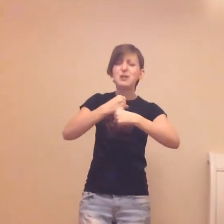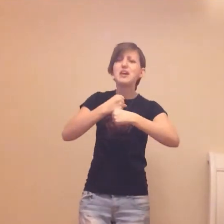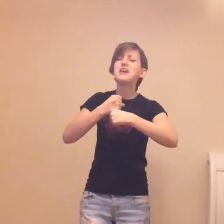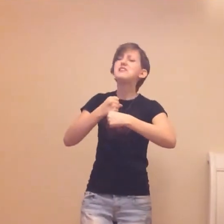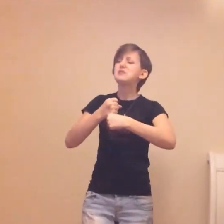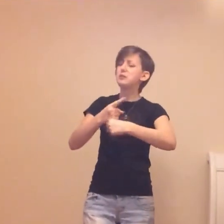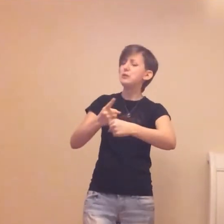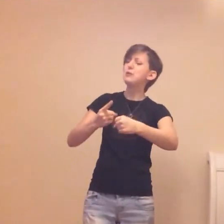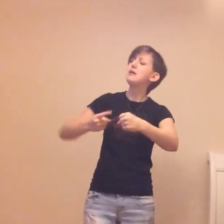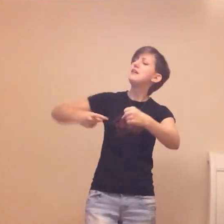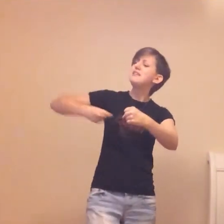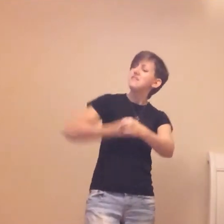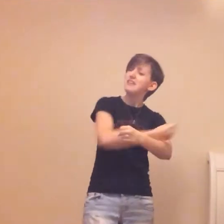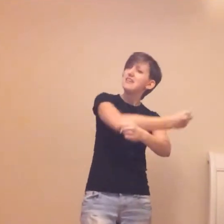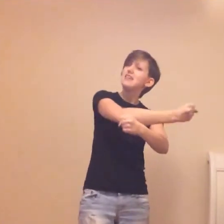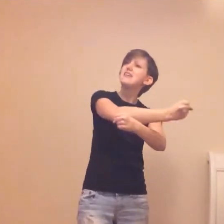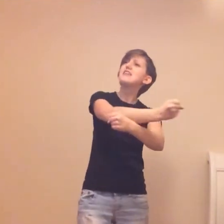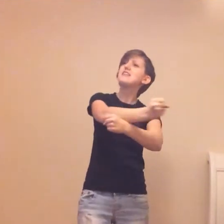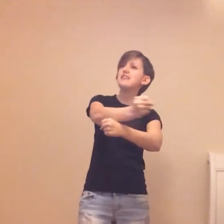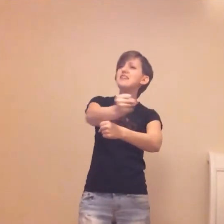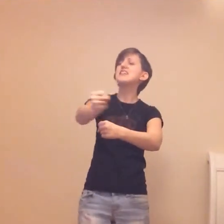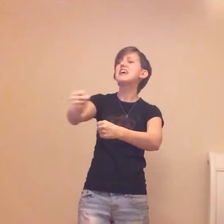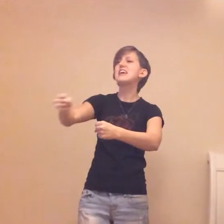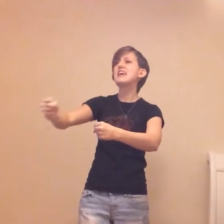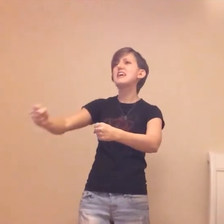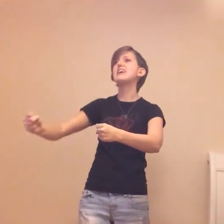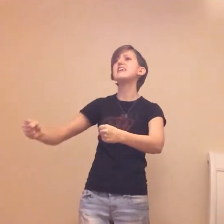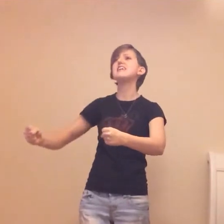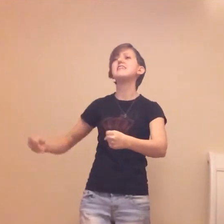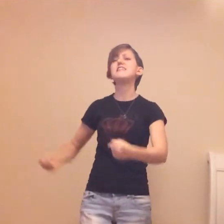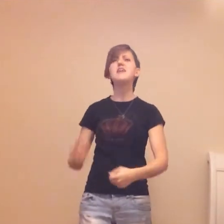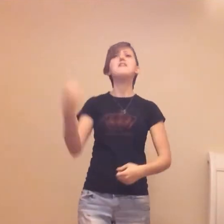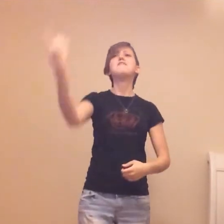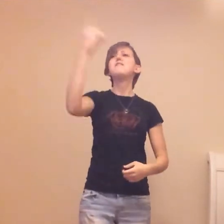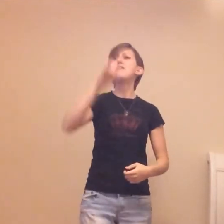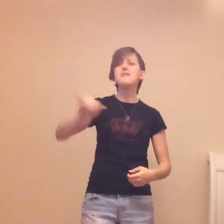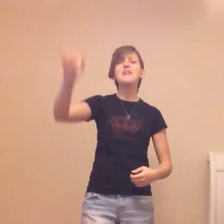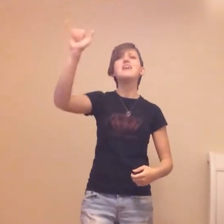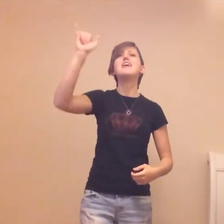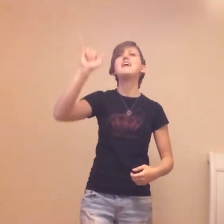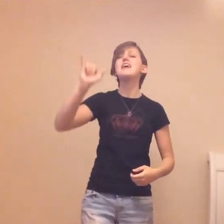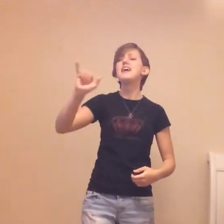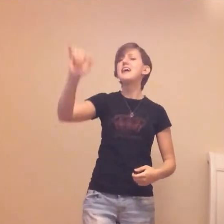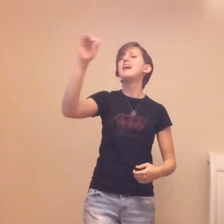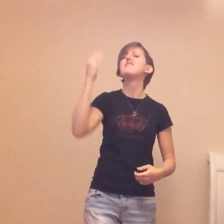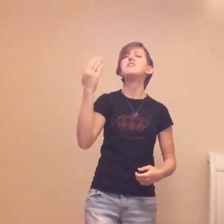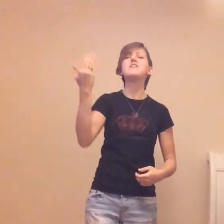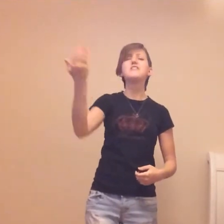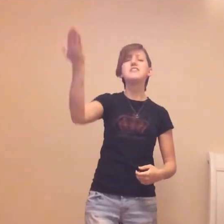all way. The crown began and the